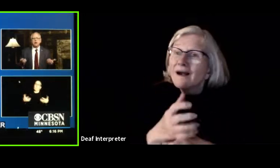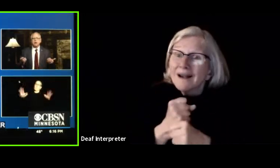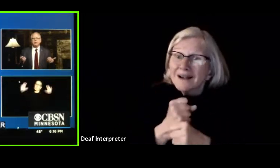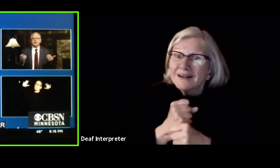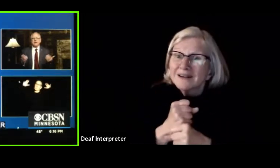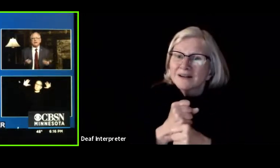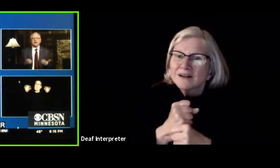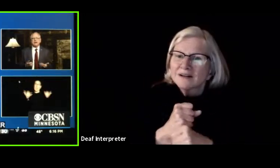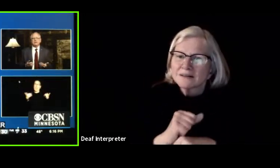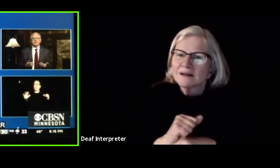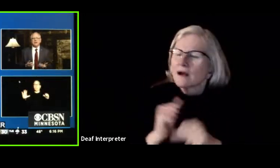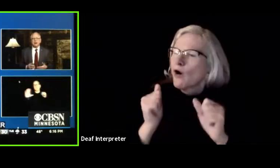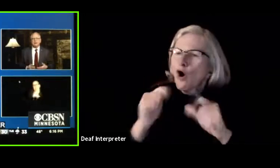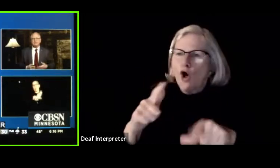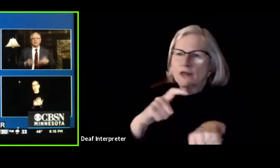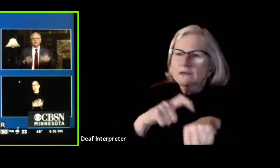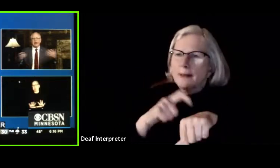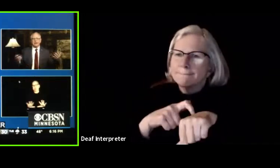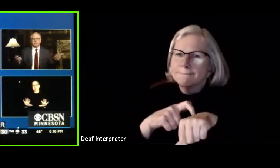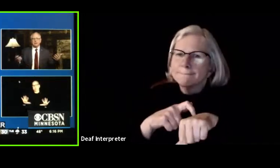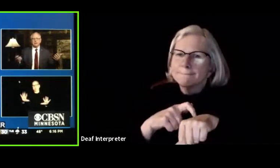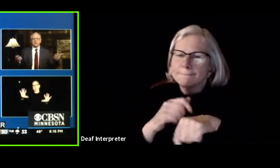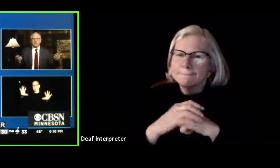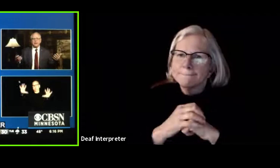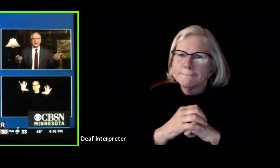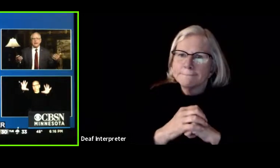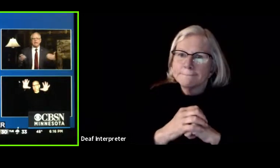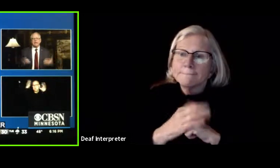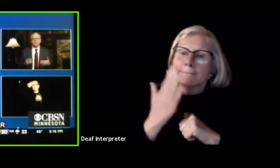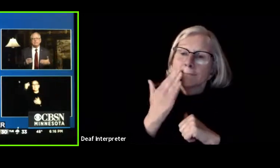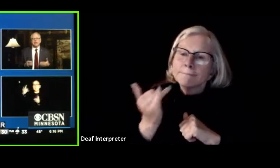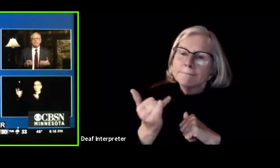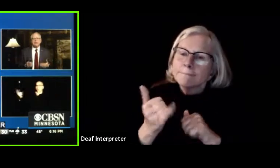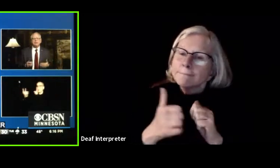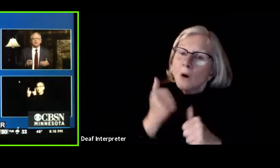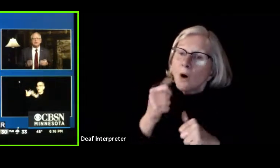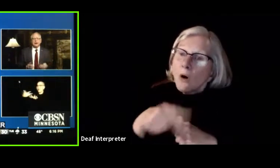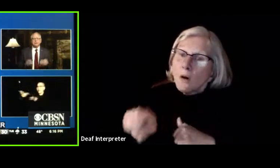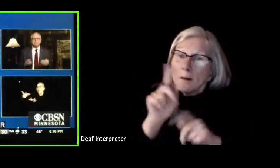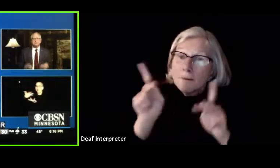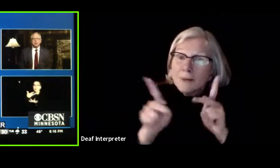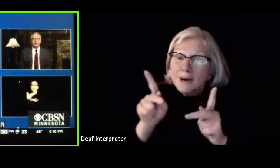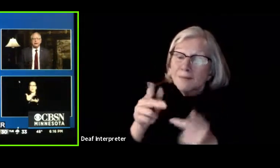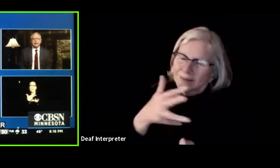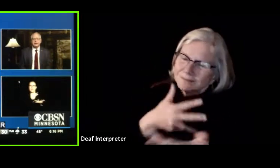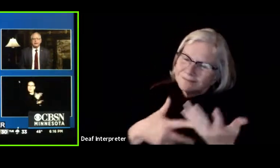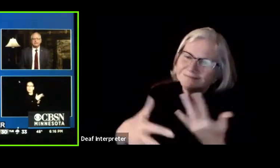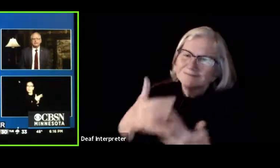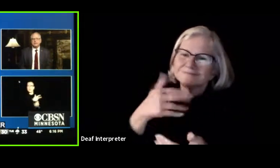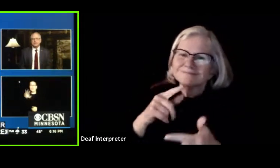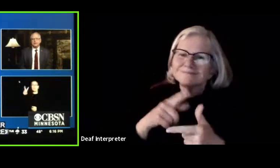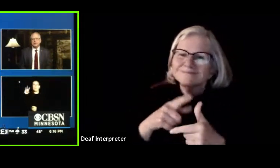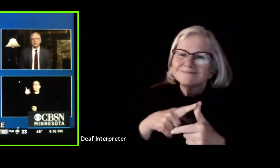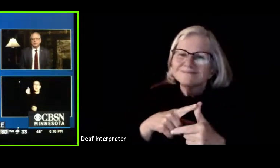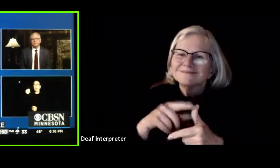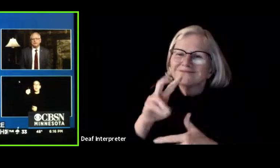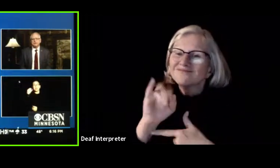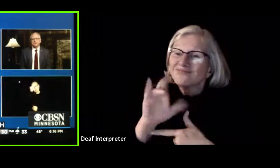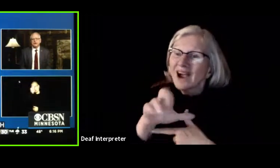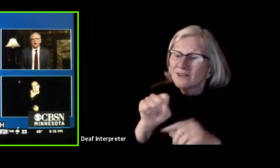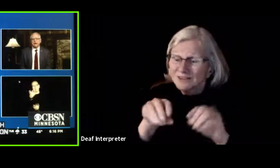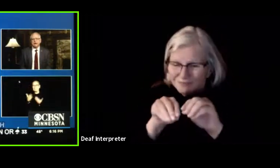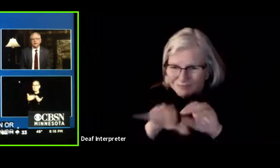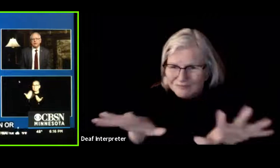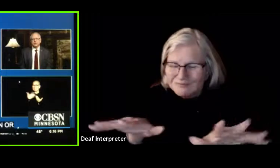people, because of the amount of interaction we're doing and because of the amount of the virus spread, it's very difficult for us to